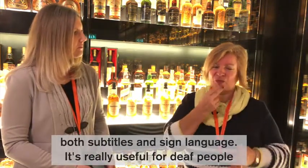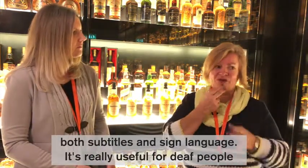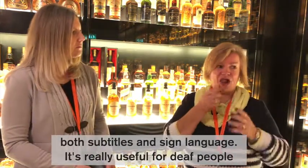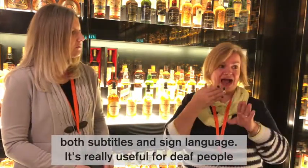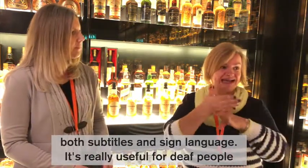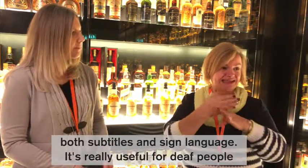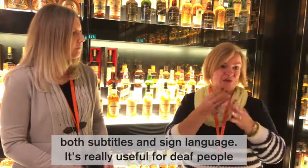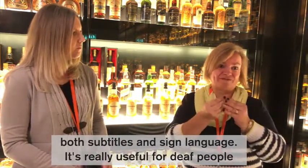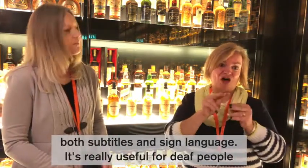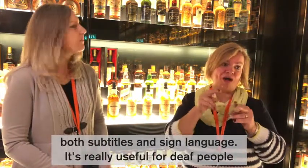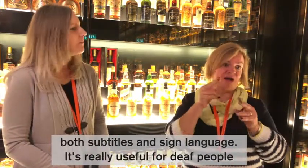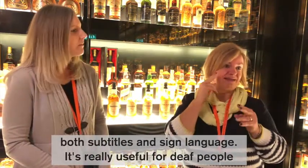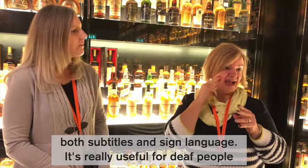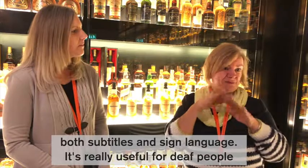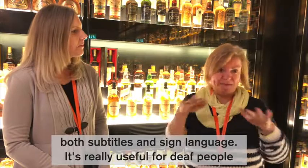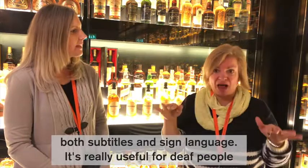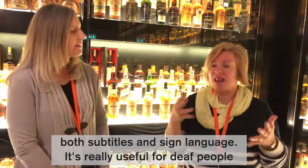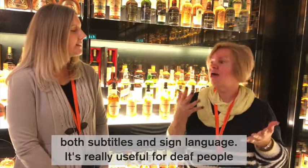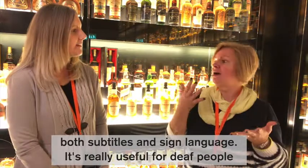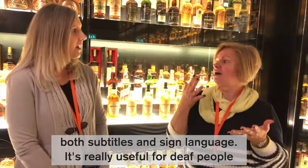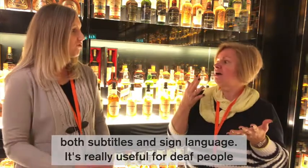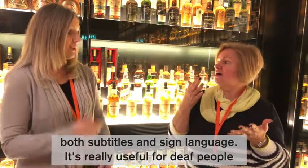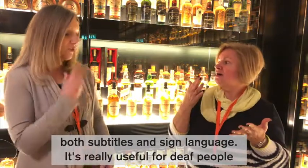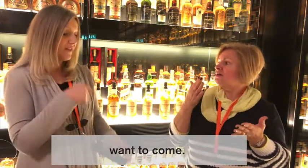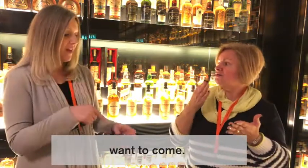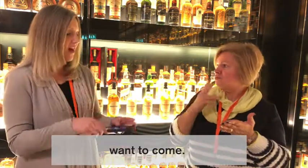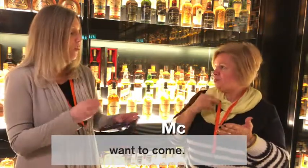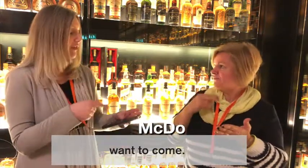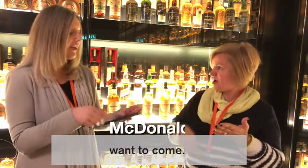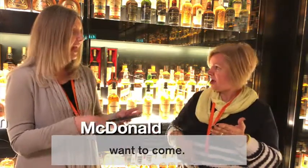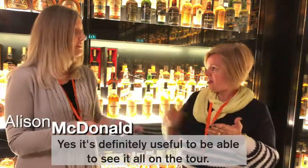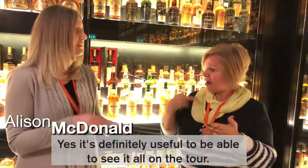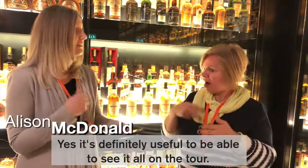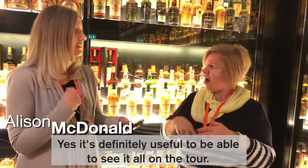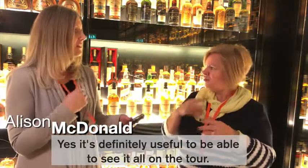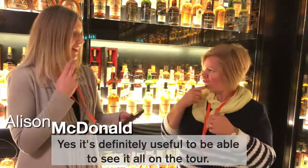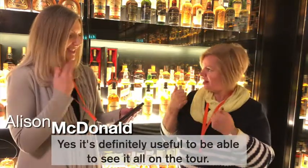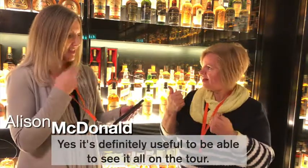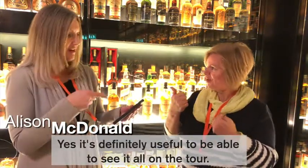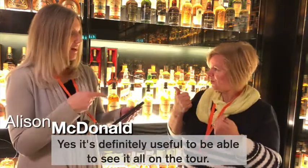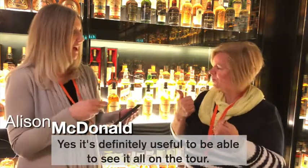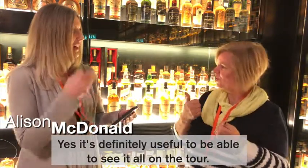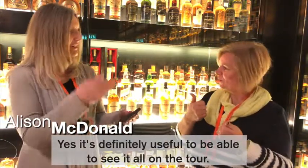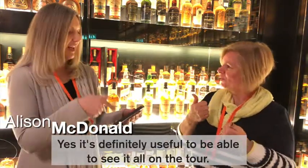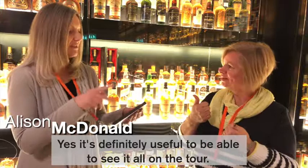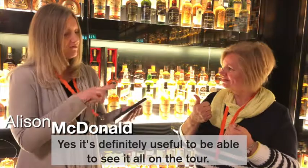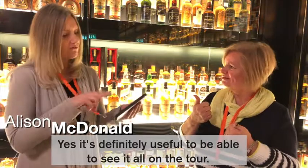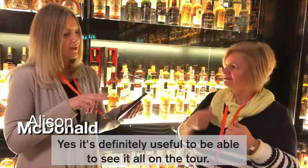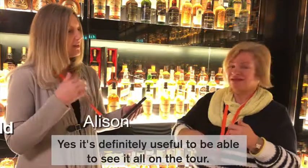and sign language, it's really useful for if deaf people want to come, yes, it's definitely useful to